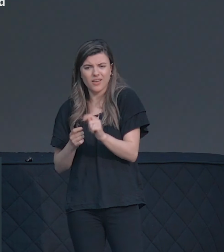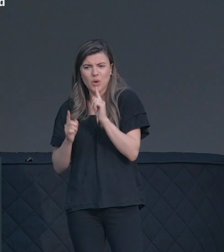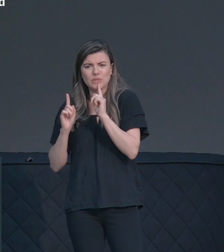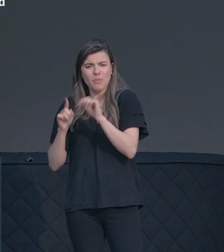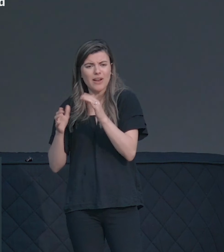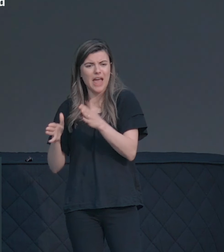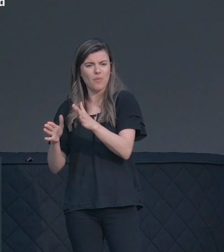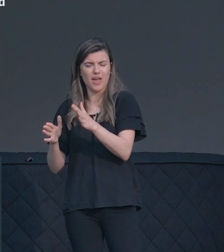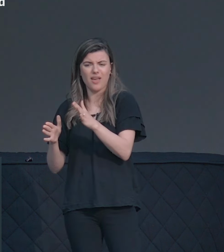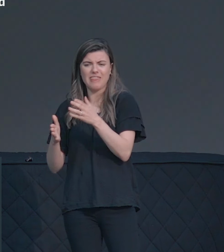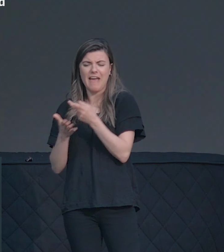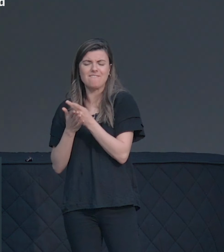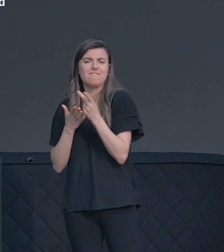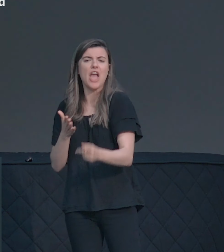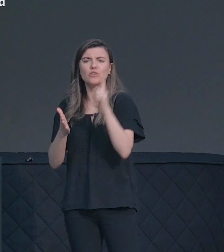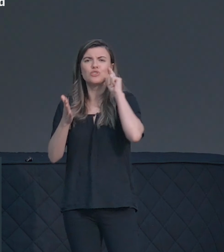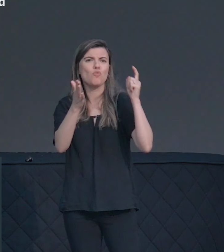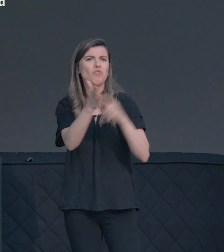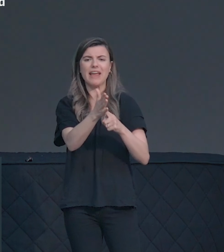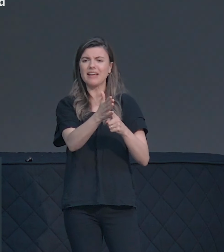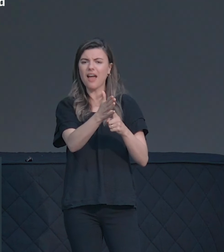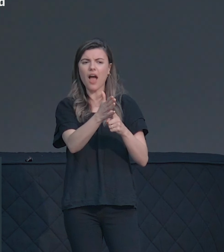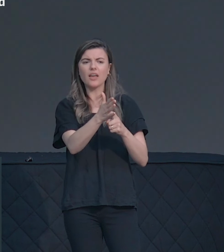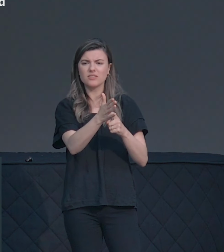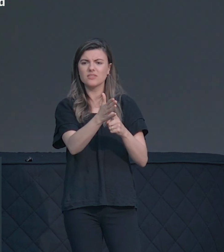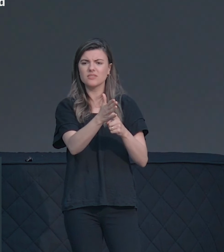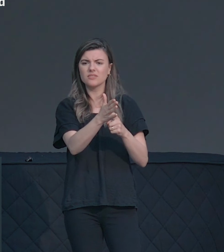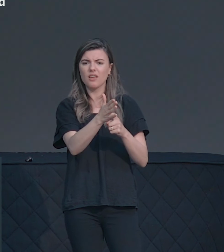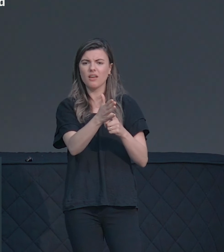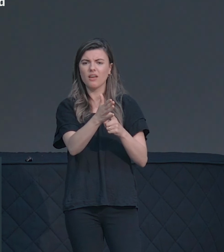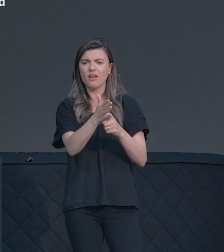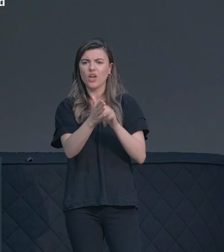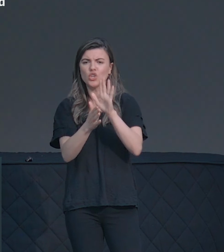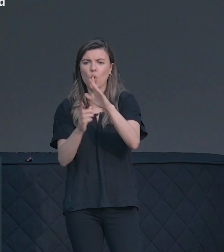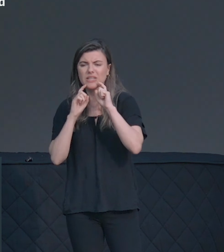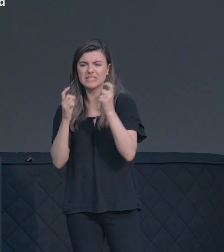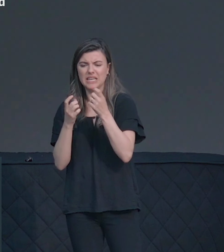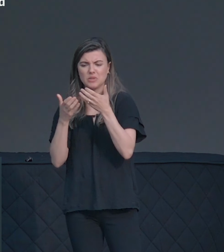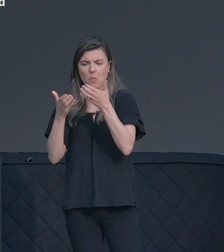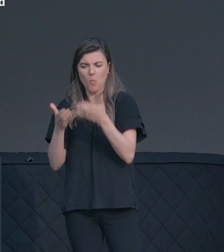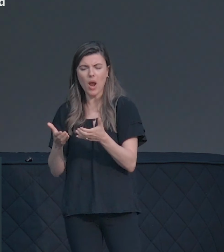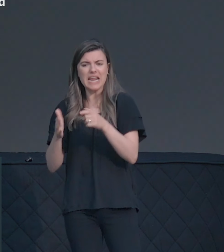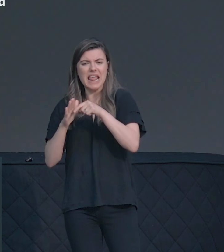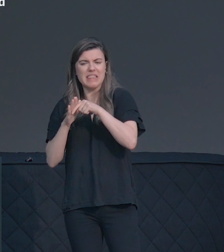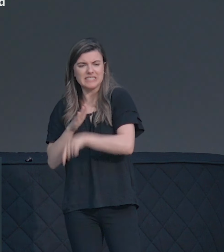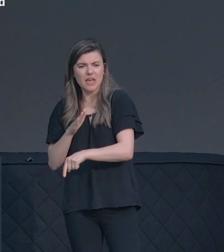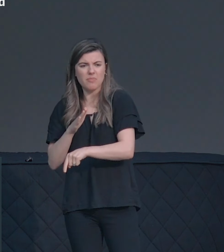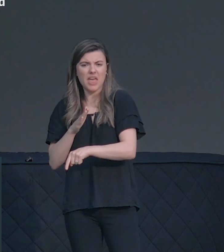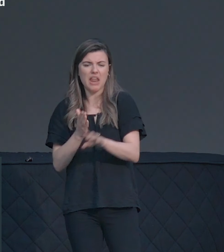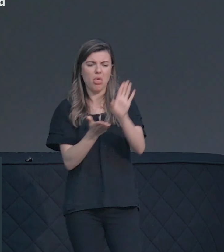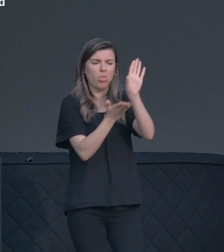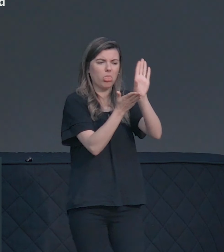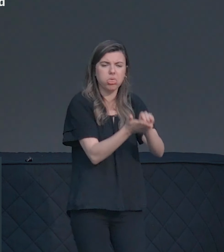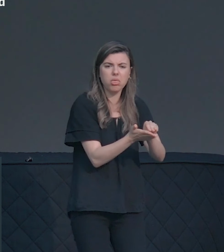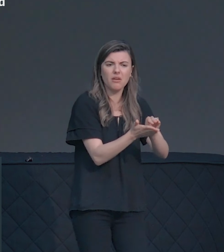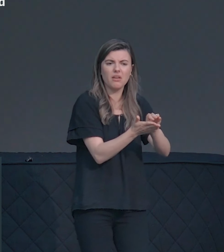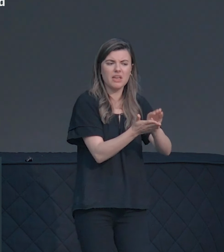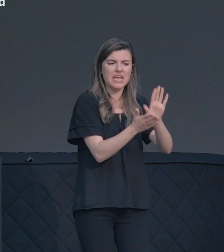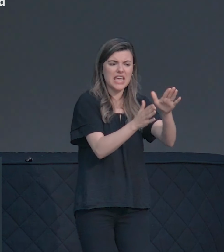to recognize the weight and depth of your sin, and it diminishes the depth and the